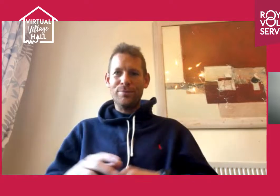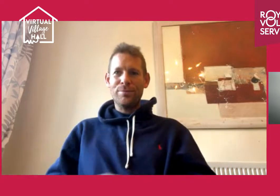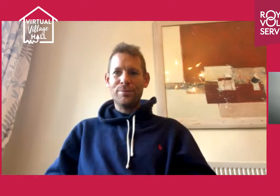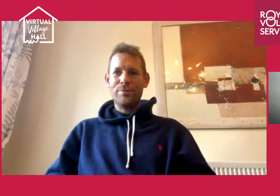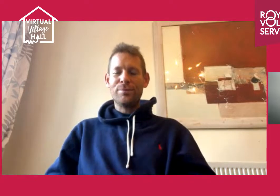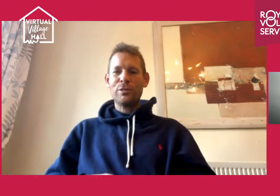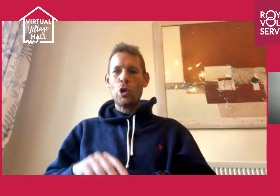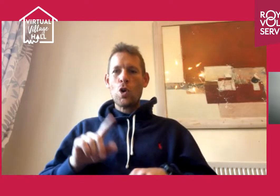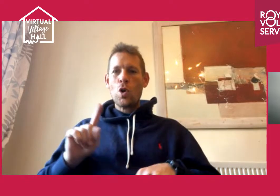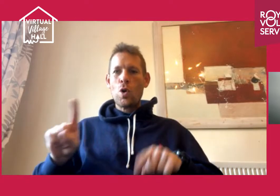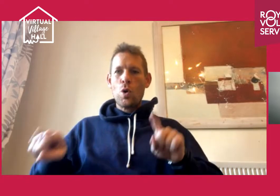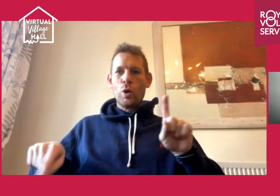octopus.